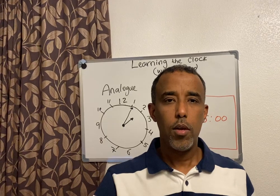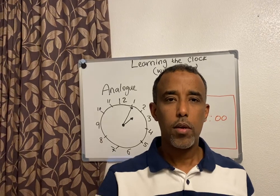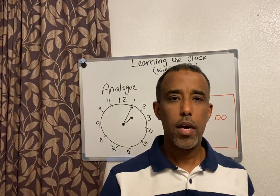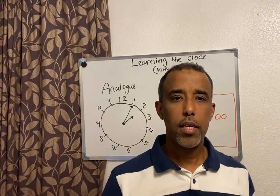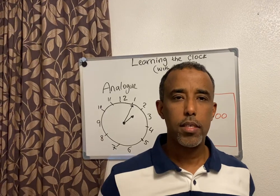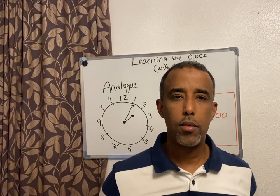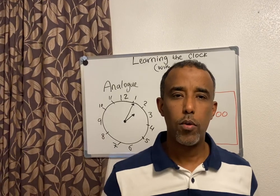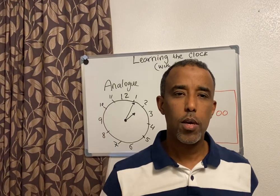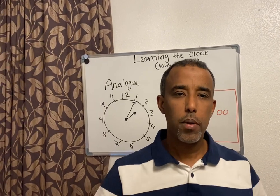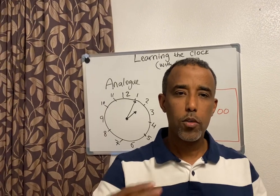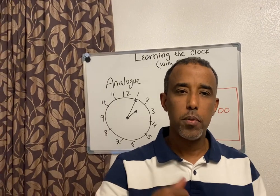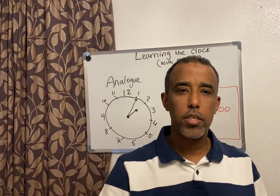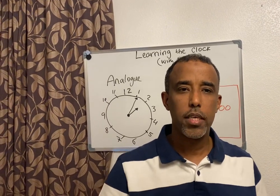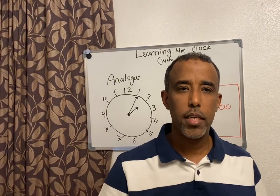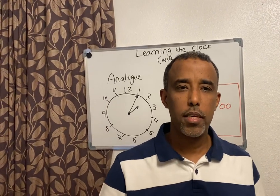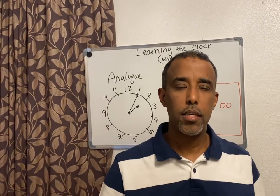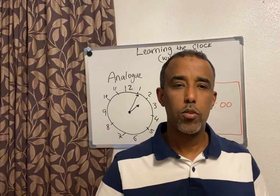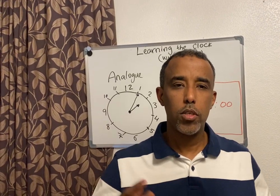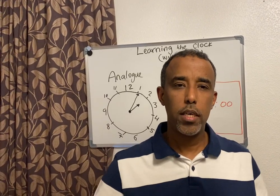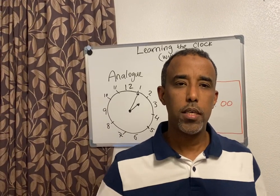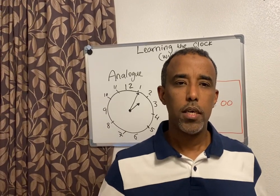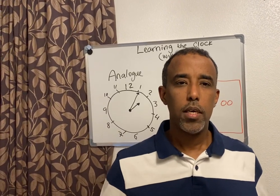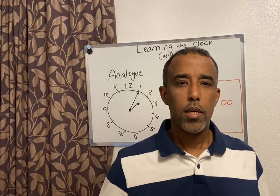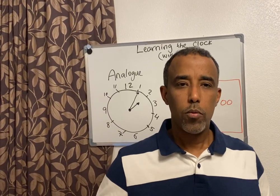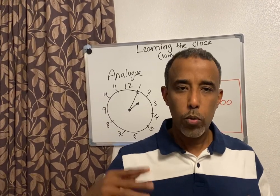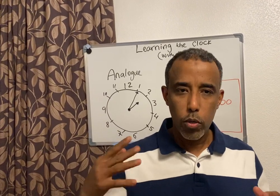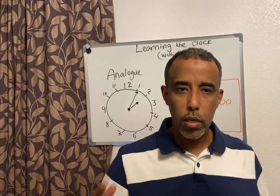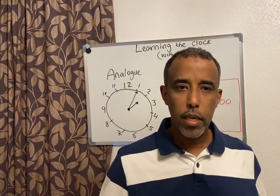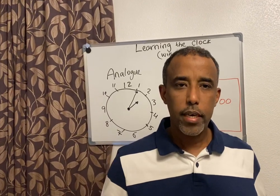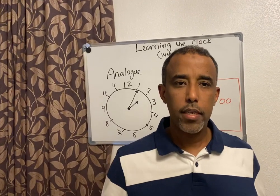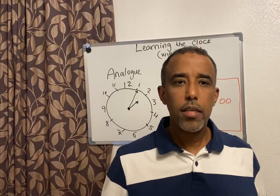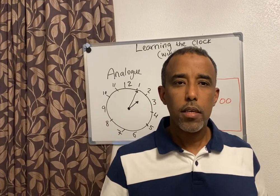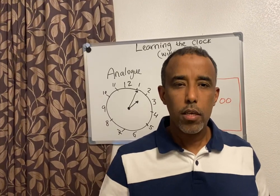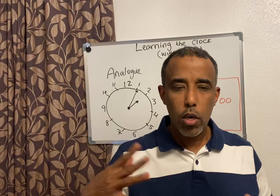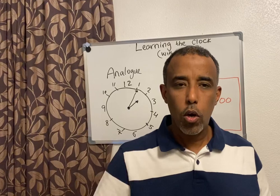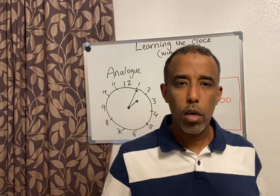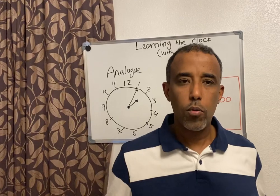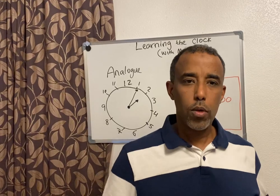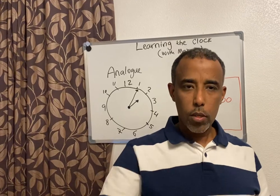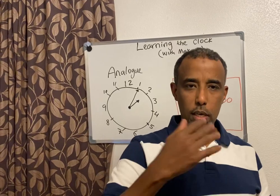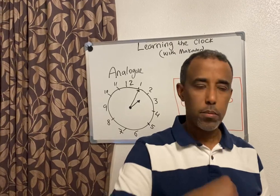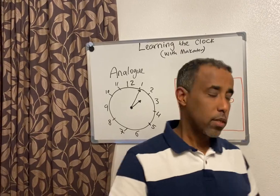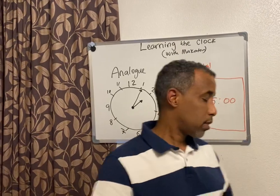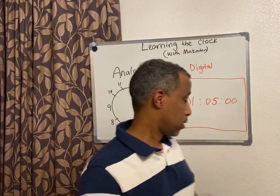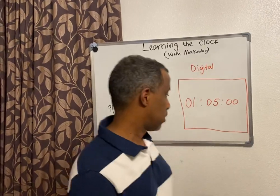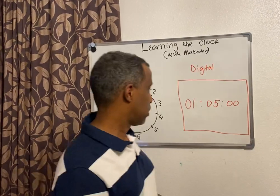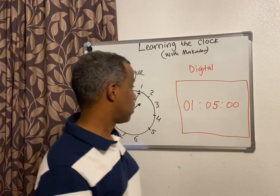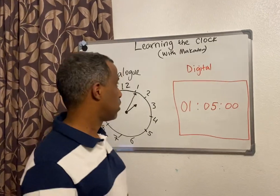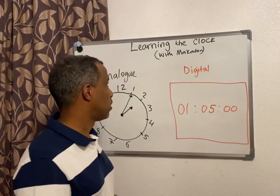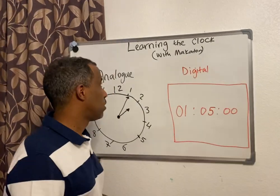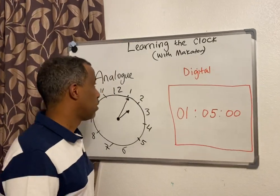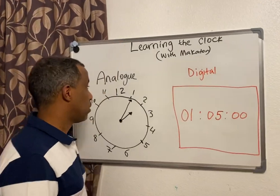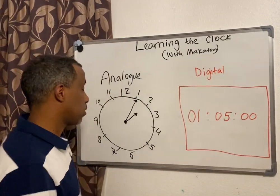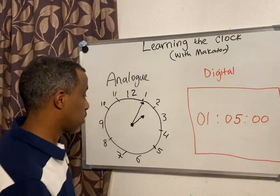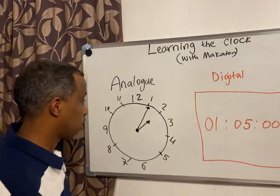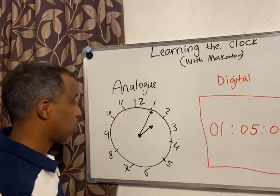Hello guys, welcome back to my channel, and today we're gonna learn clock. Would you like to come and see? Okay,